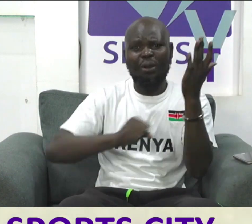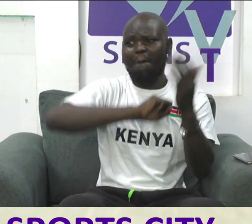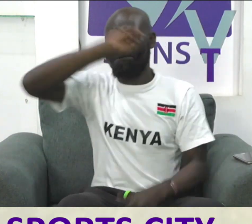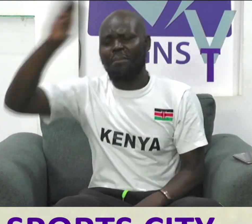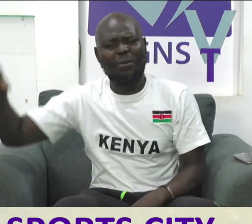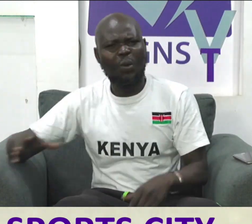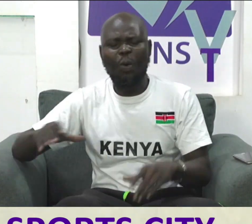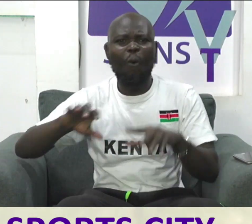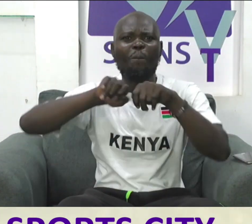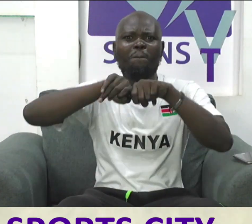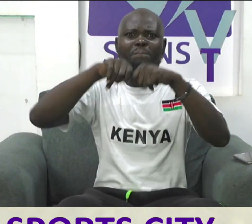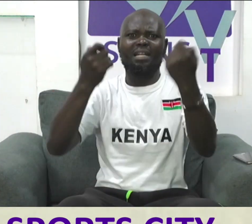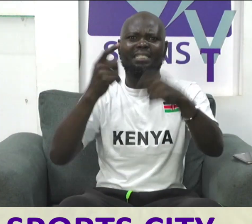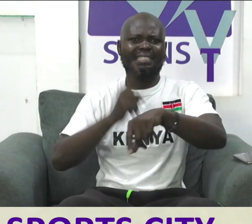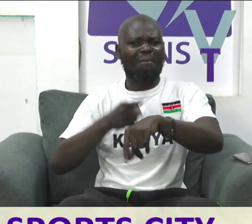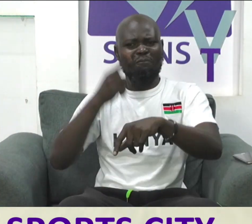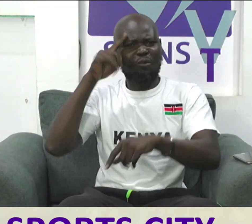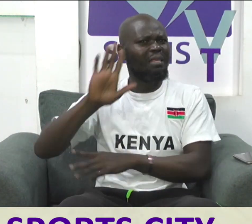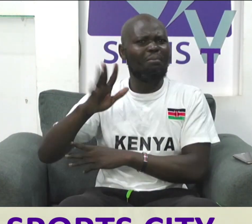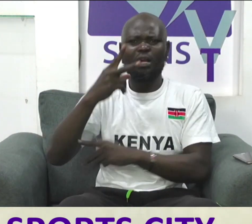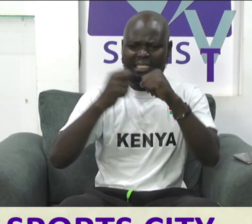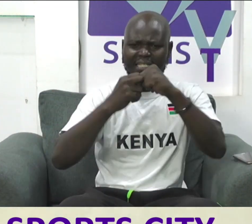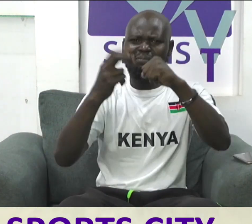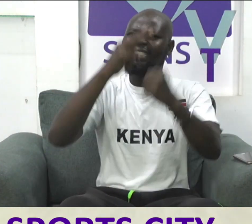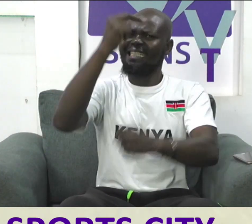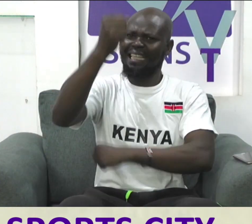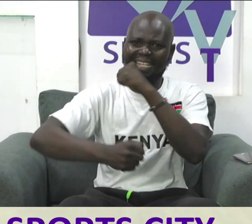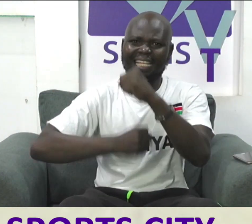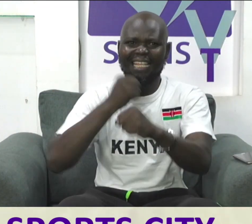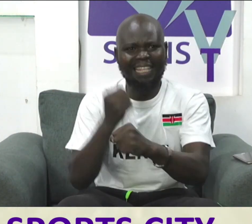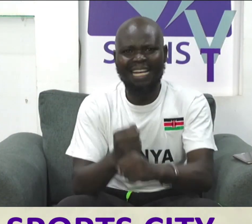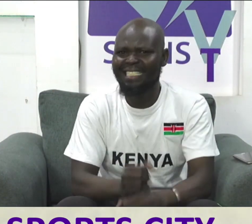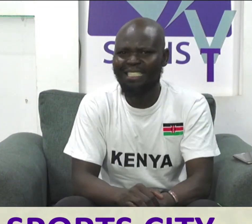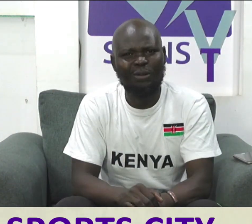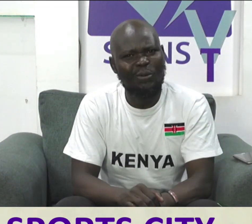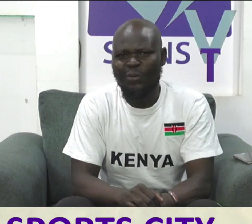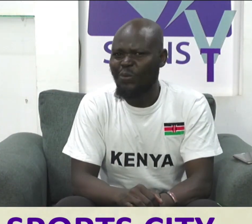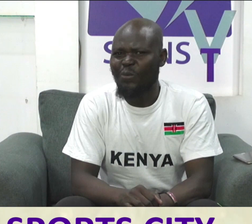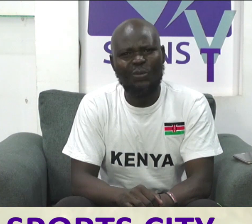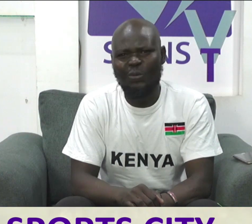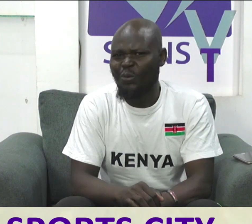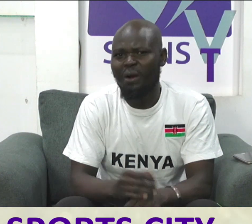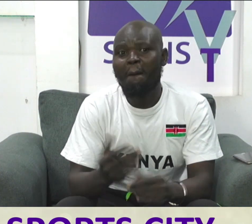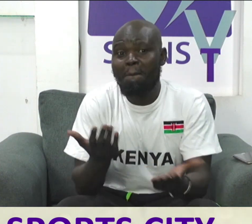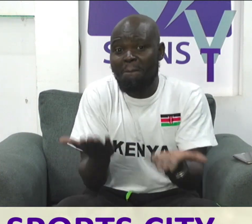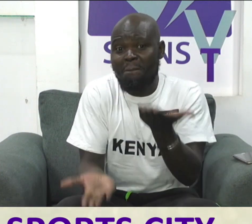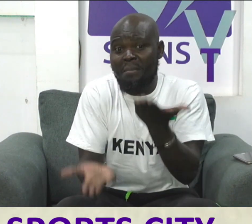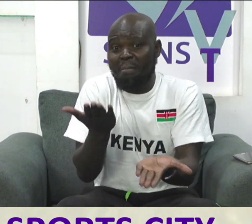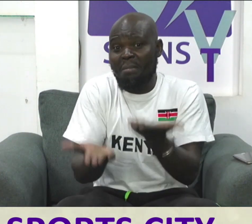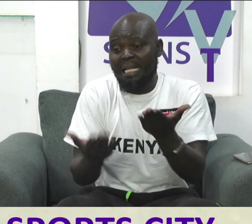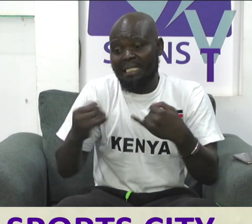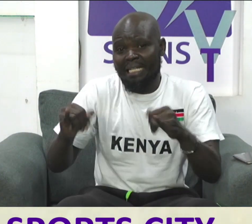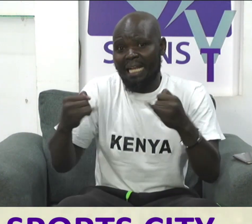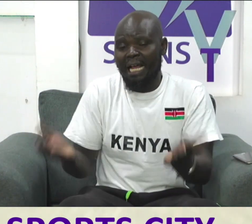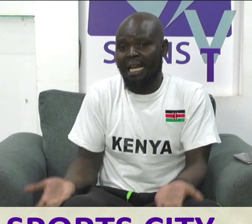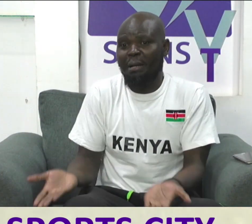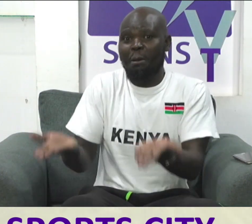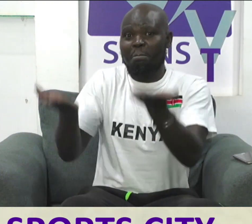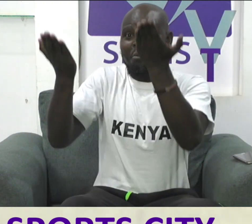worried because they've started dropping, and this can lead them to being relegated. So maybe